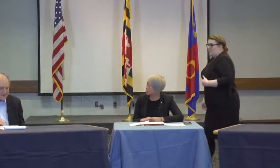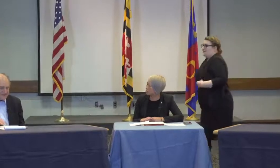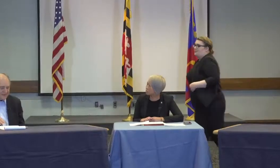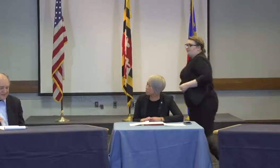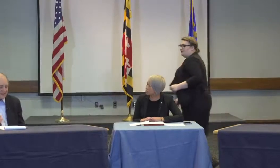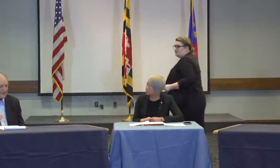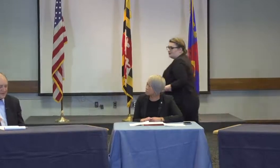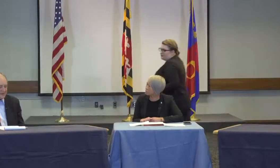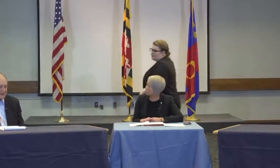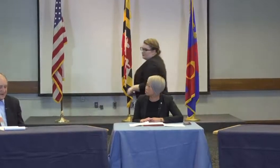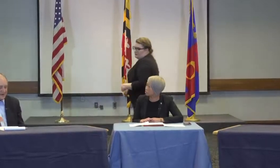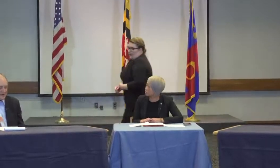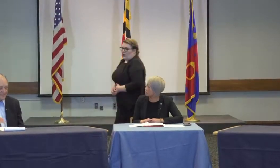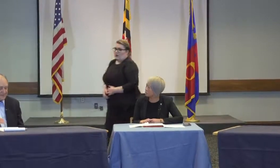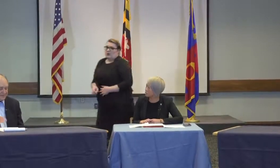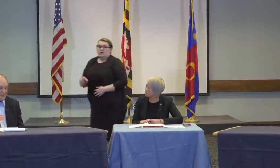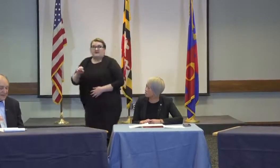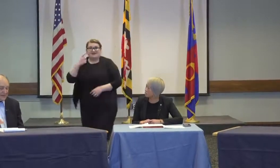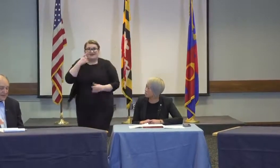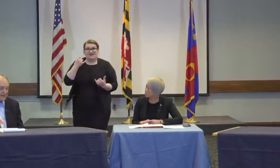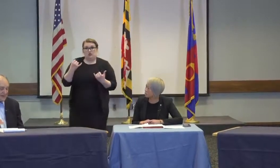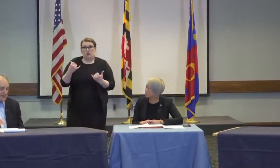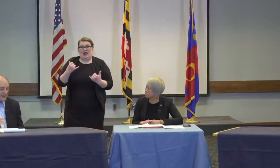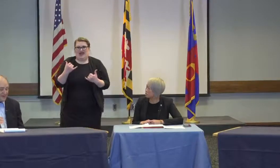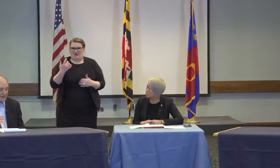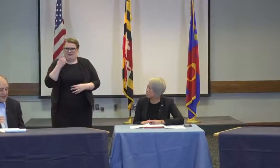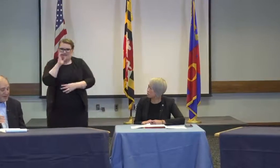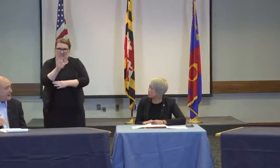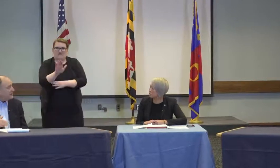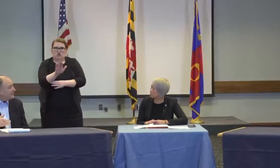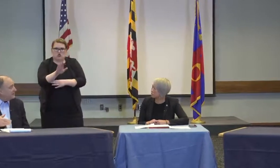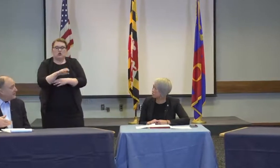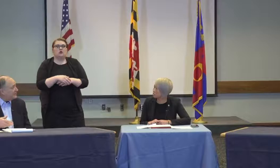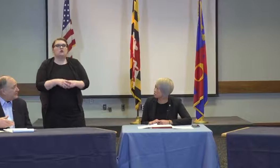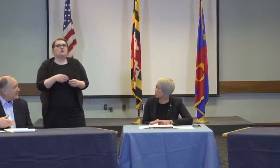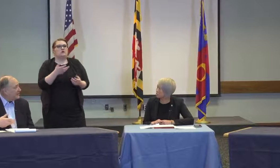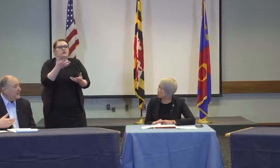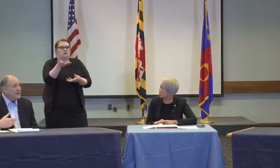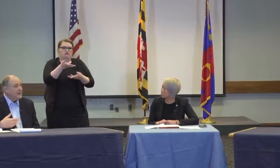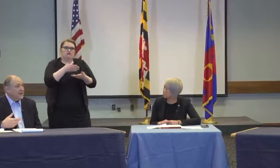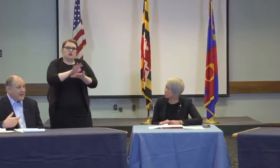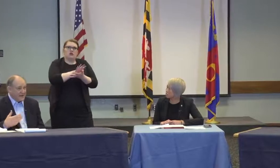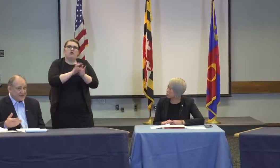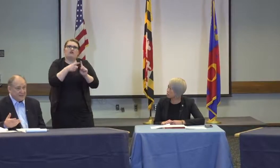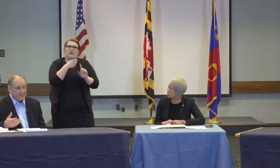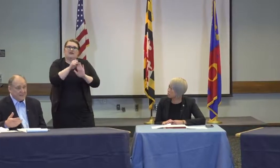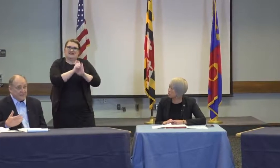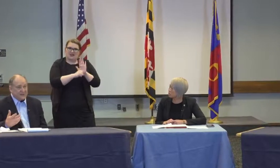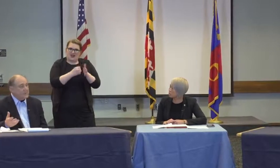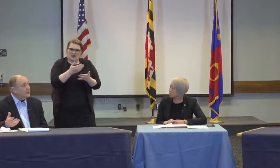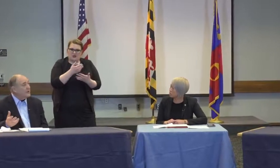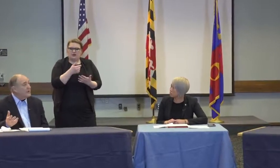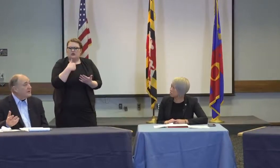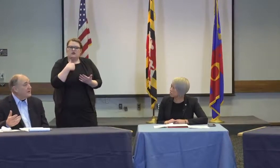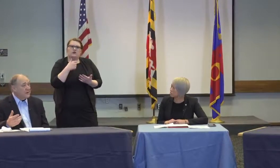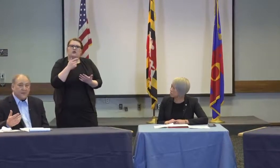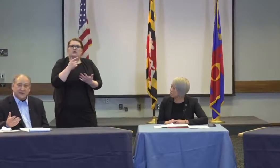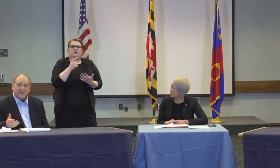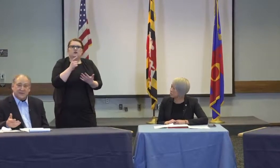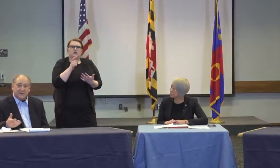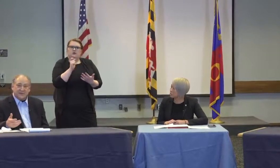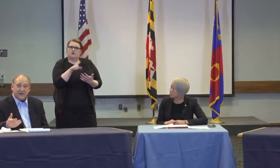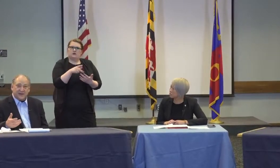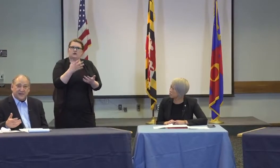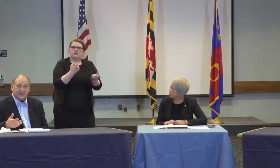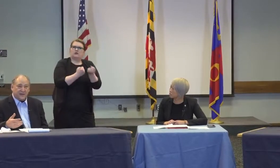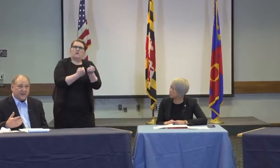I just today, late this afternoon, got a document from the state. I had asked them what support was